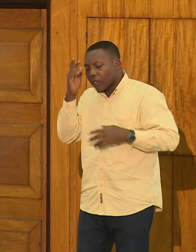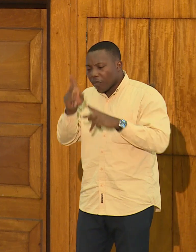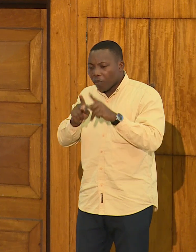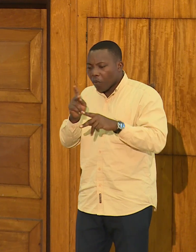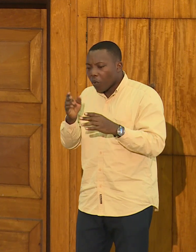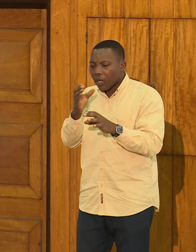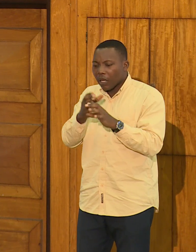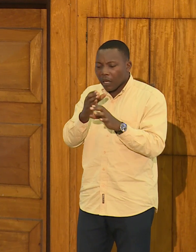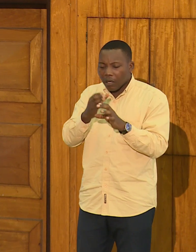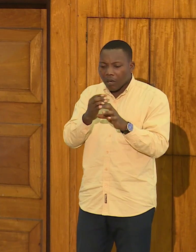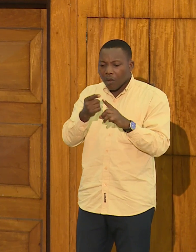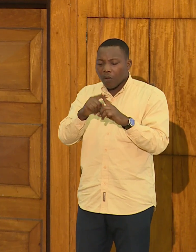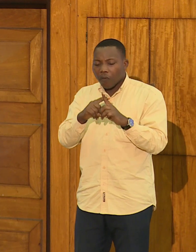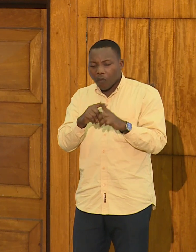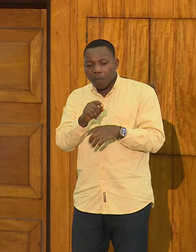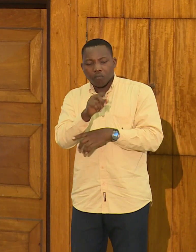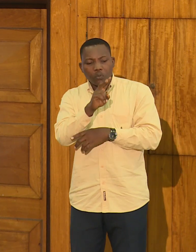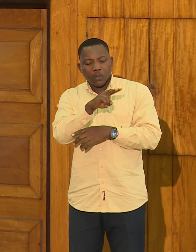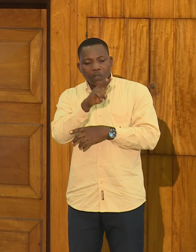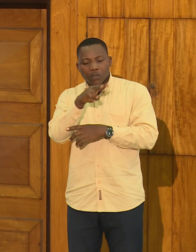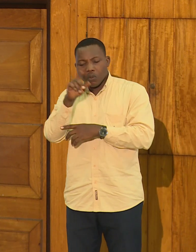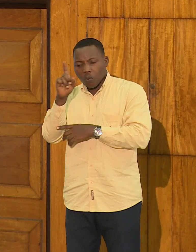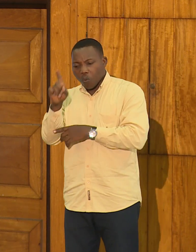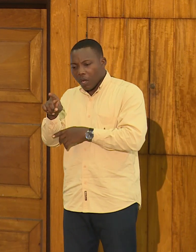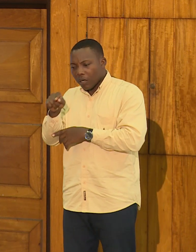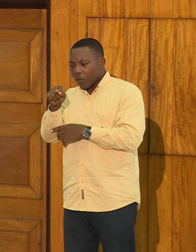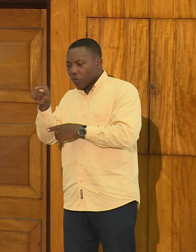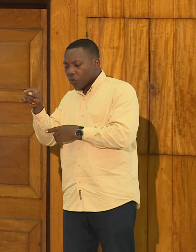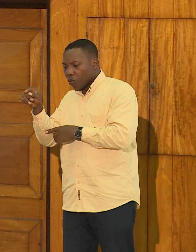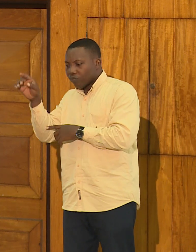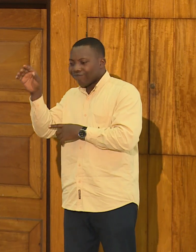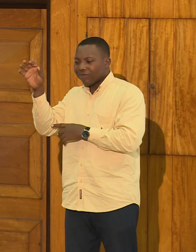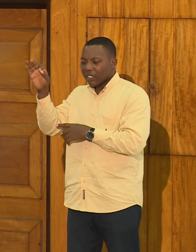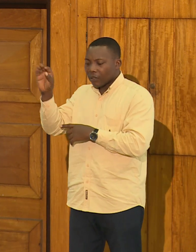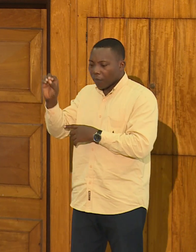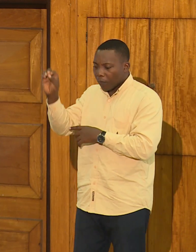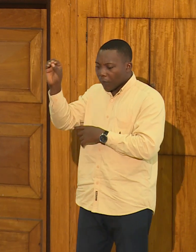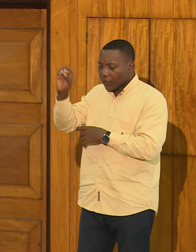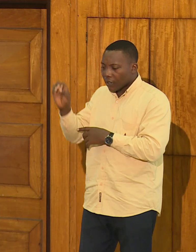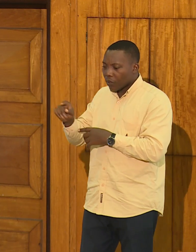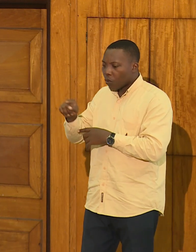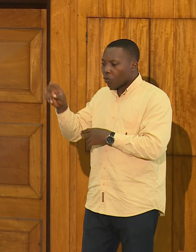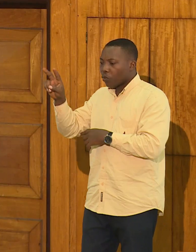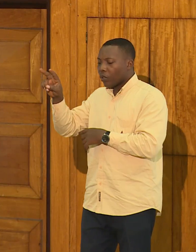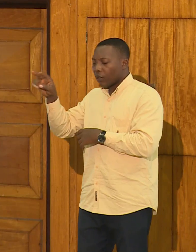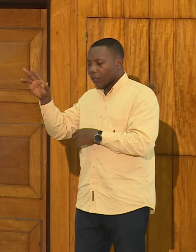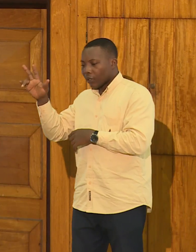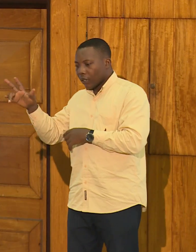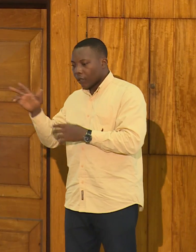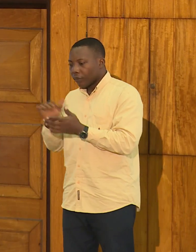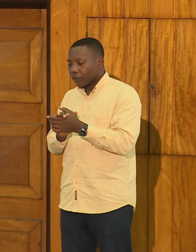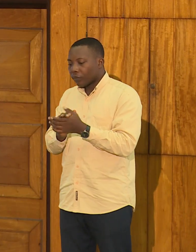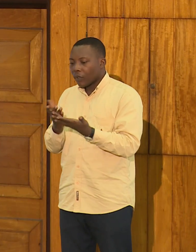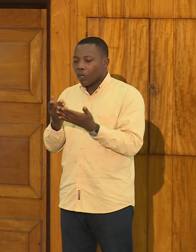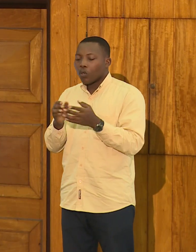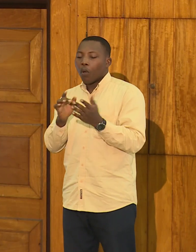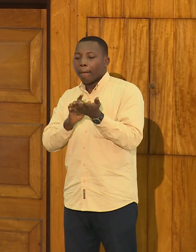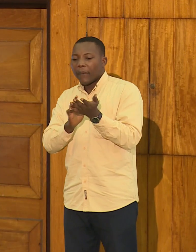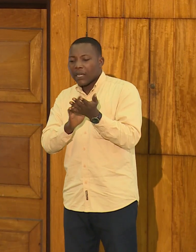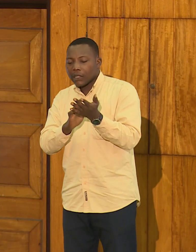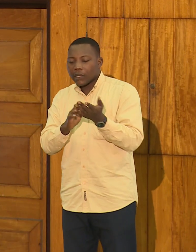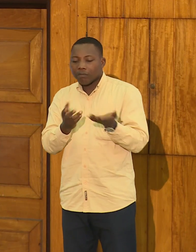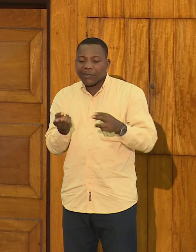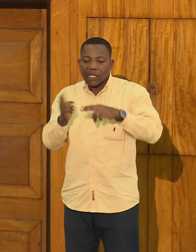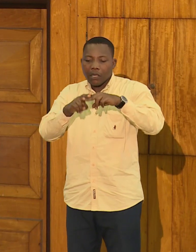in 2021 to 97% in 2023. Viral load suppression significantly improved from